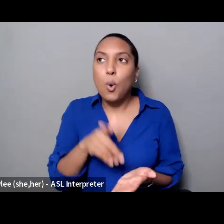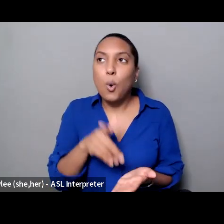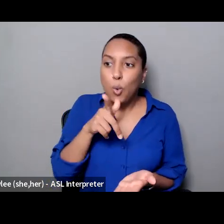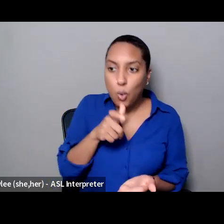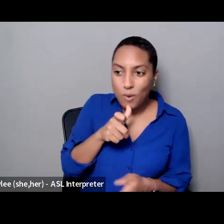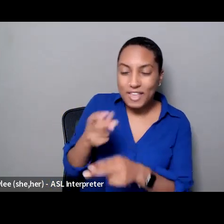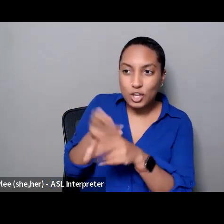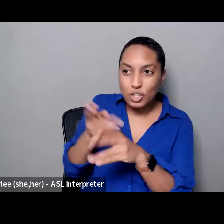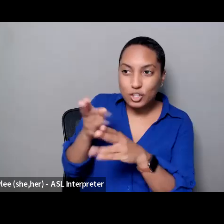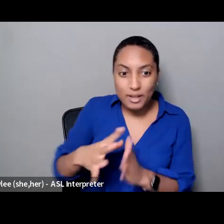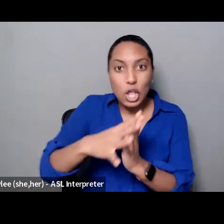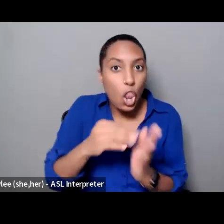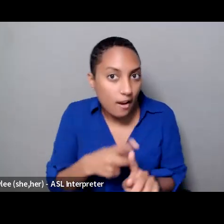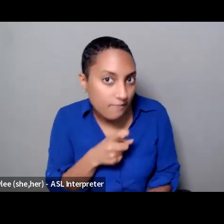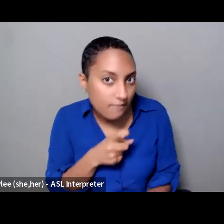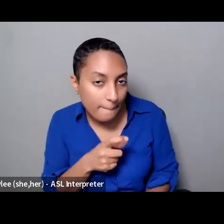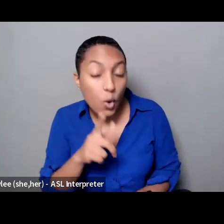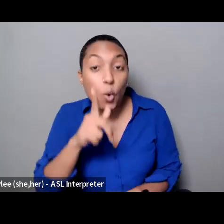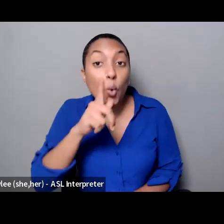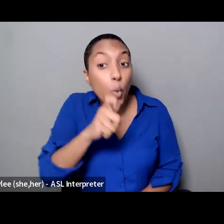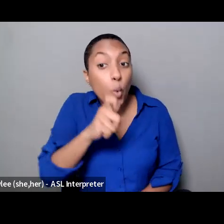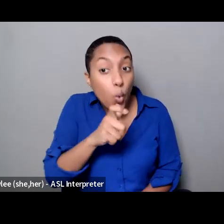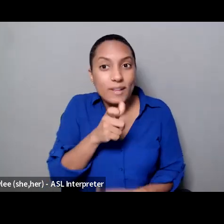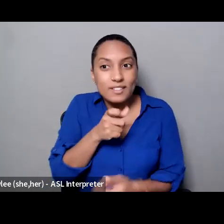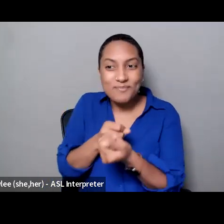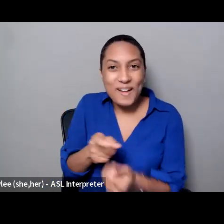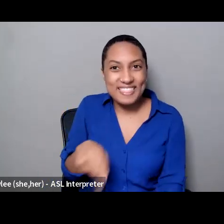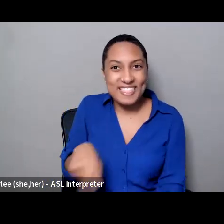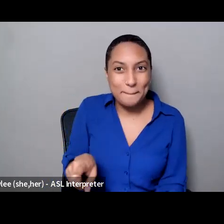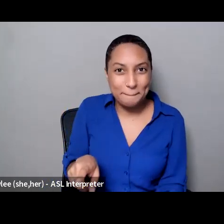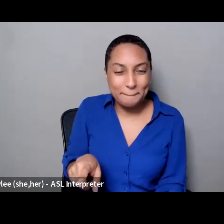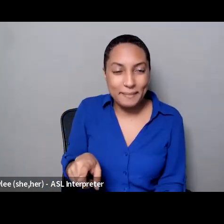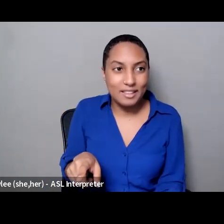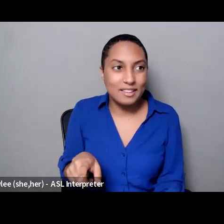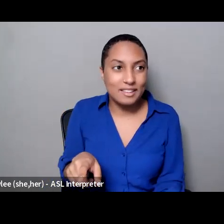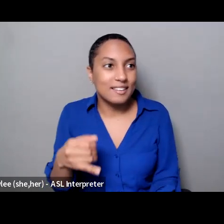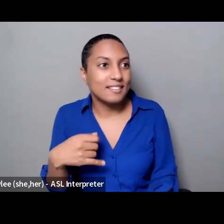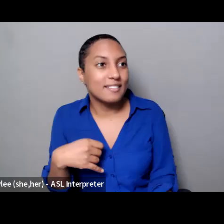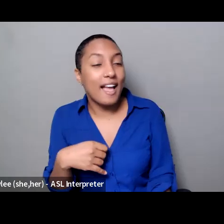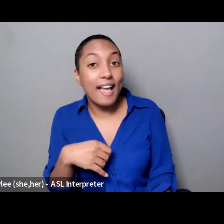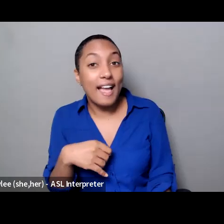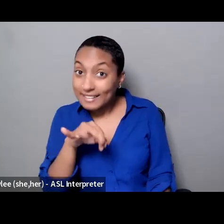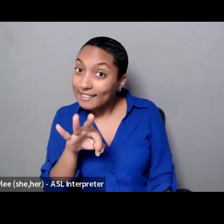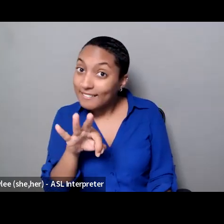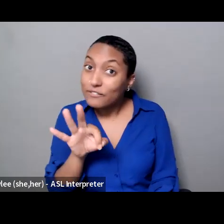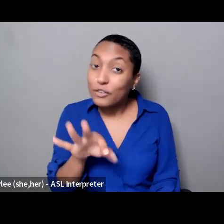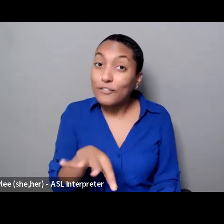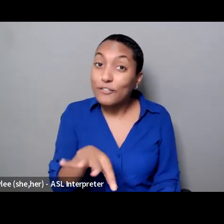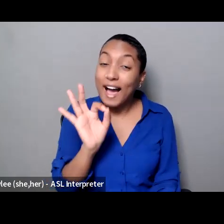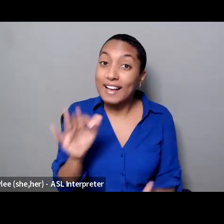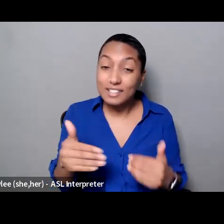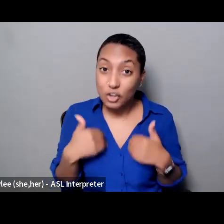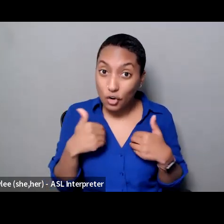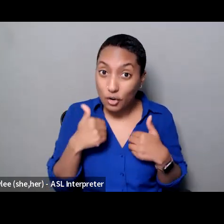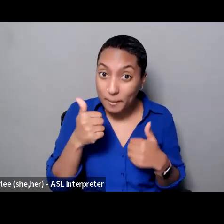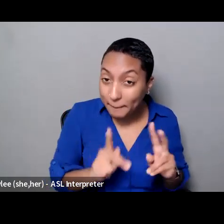who will support them. And if they find younger people there and they're a younger person, if they're an older